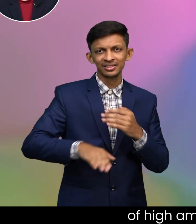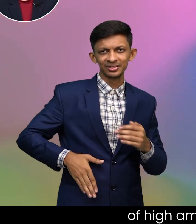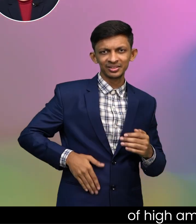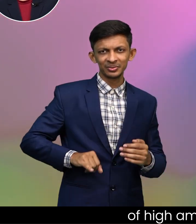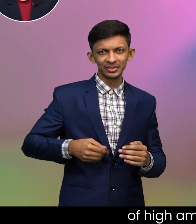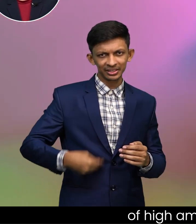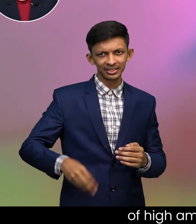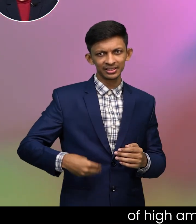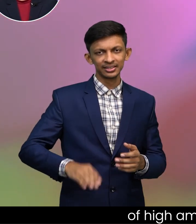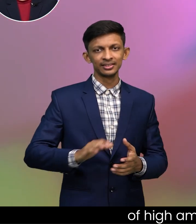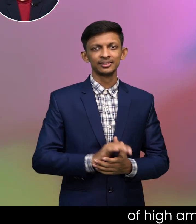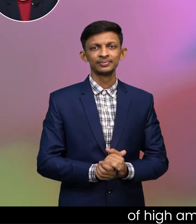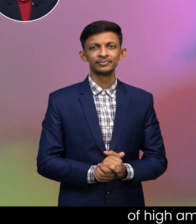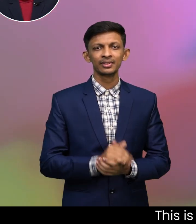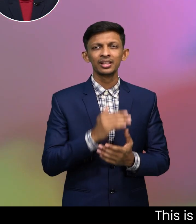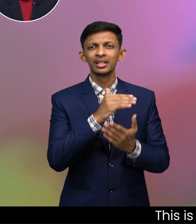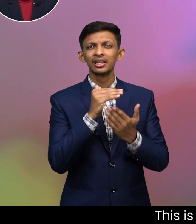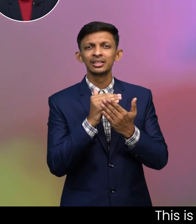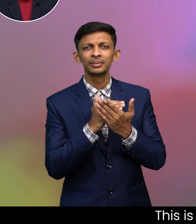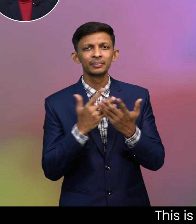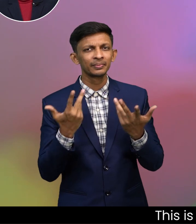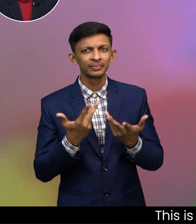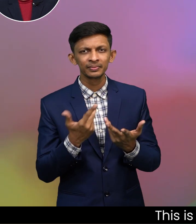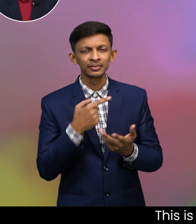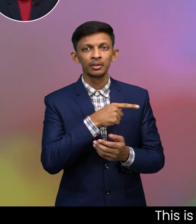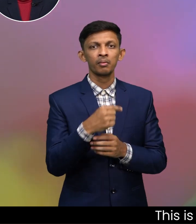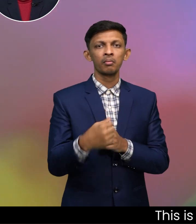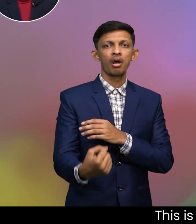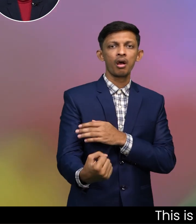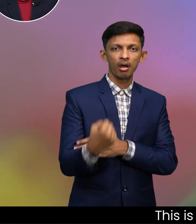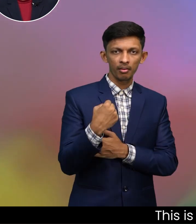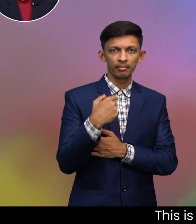The composition of normal urine varies